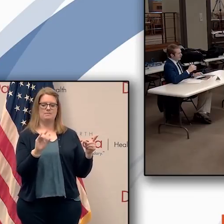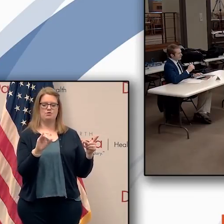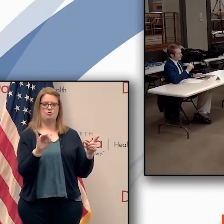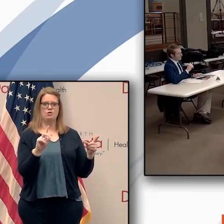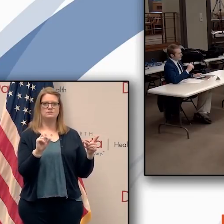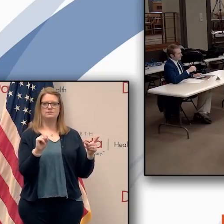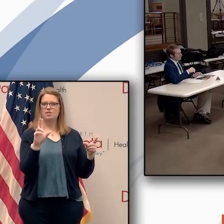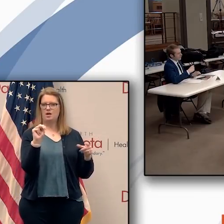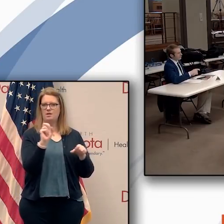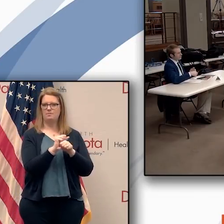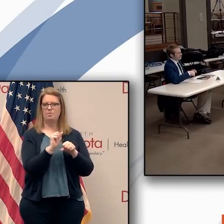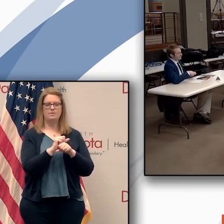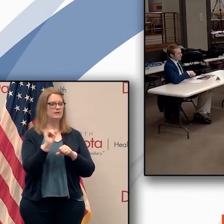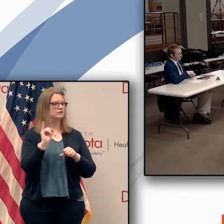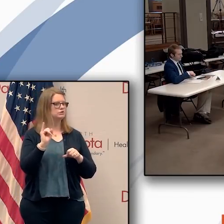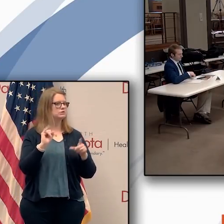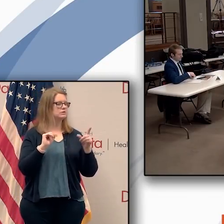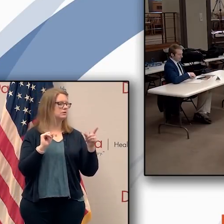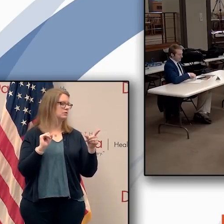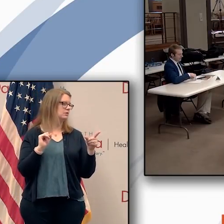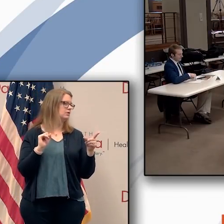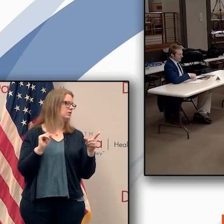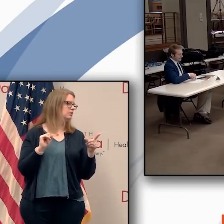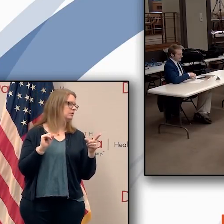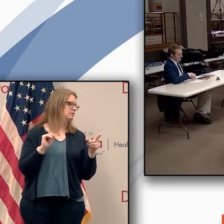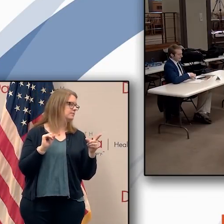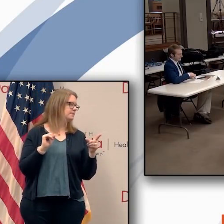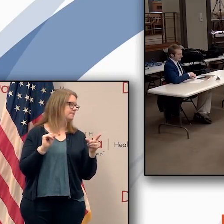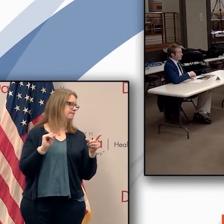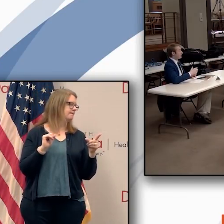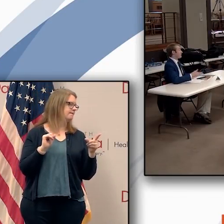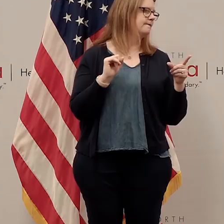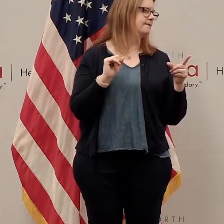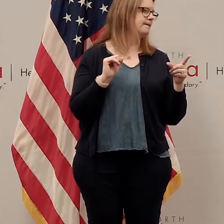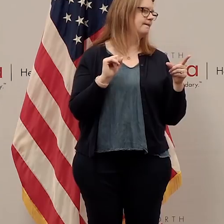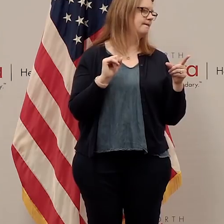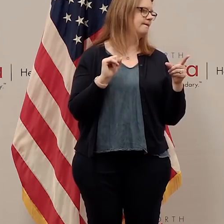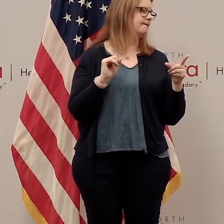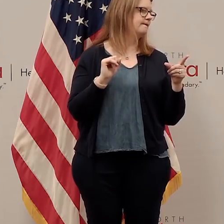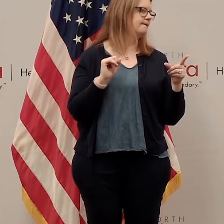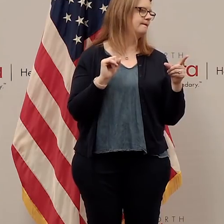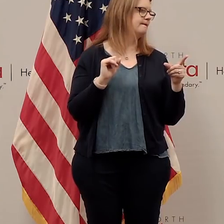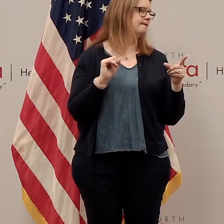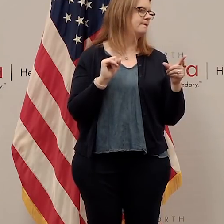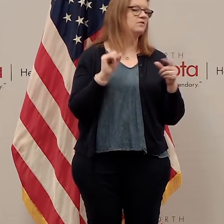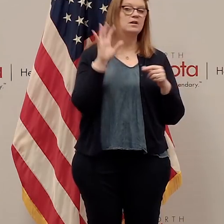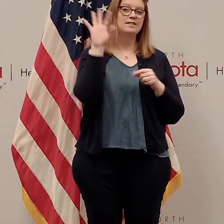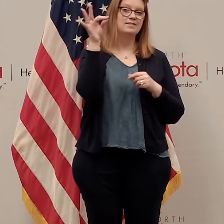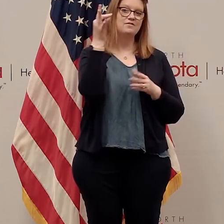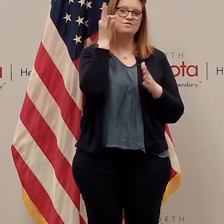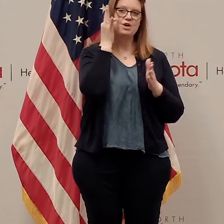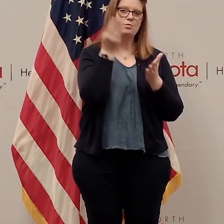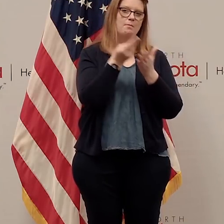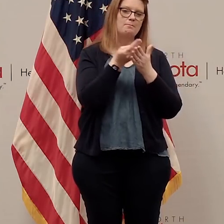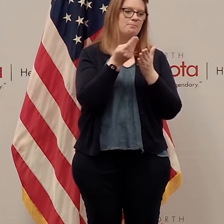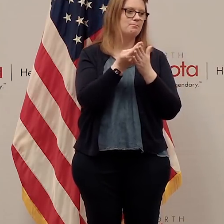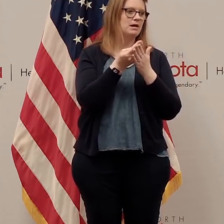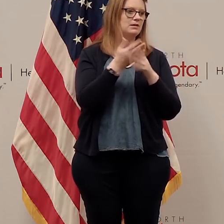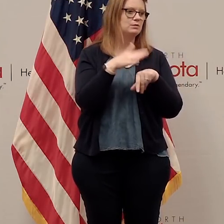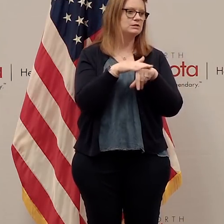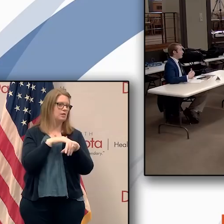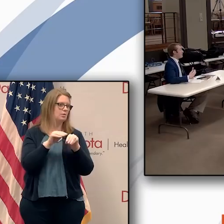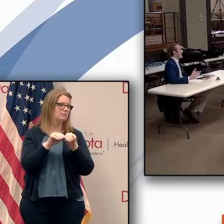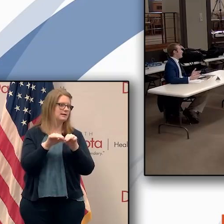earlier, some of the federal dollars that are supposed to come out with that, some of those federal dollars are a little bit slow to get rolled out. Wondering